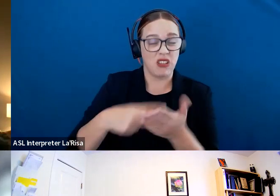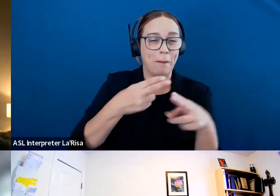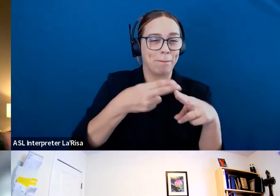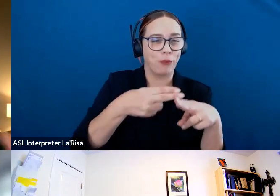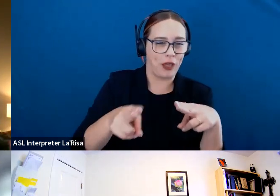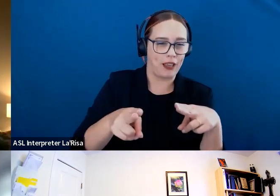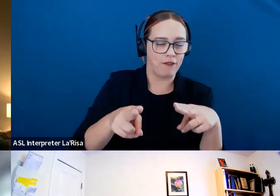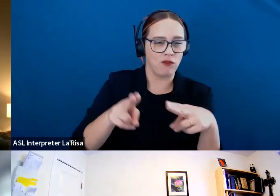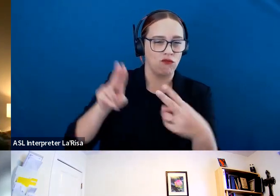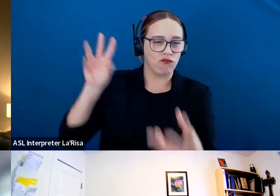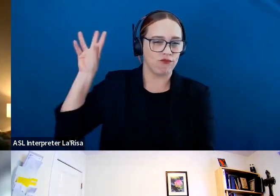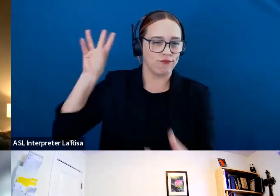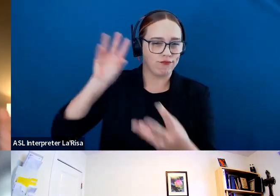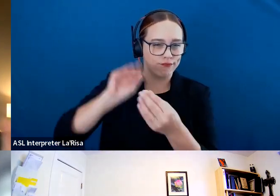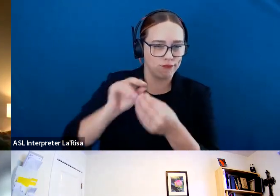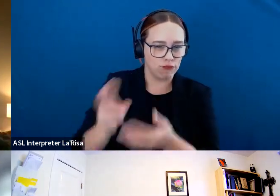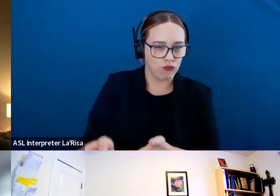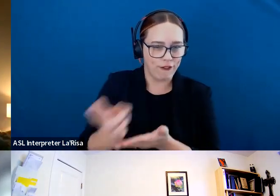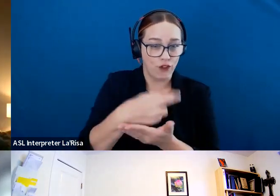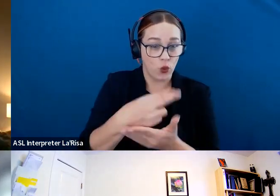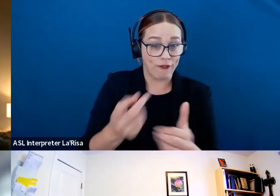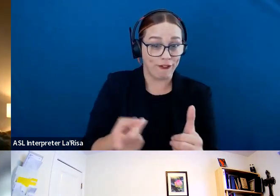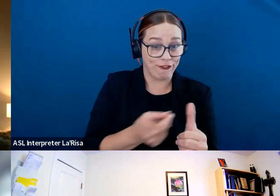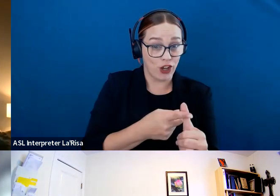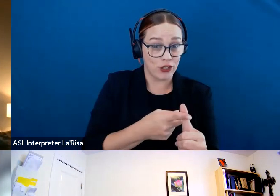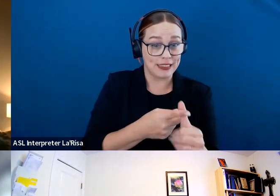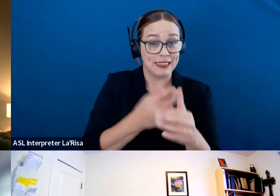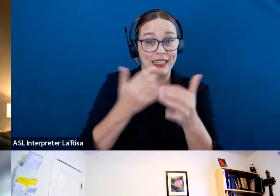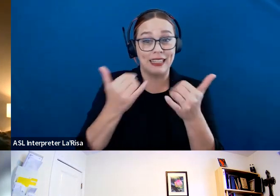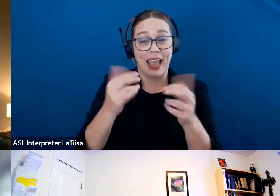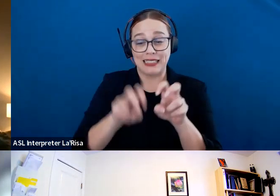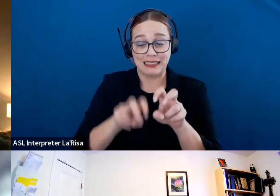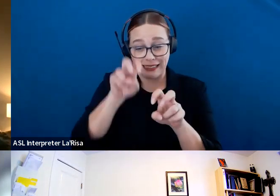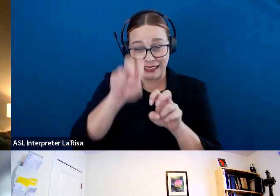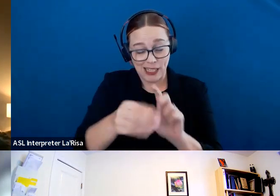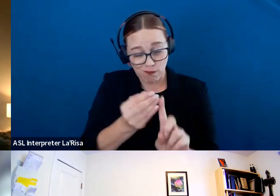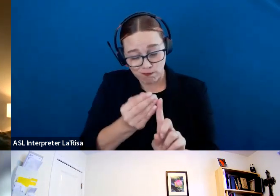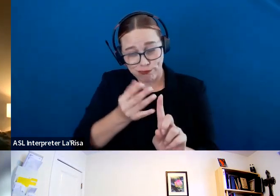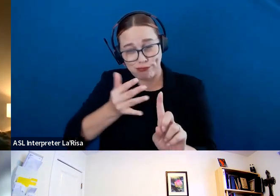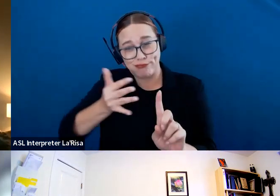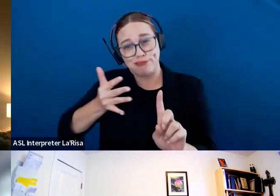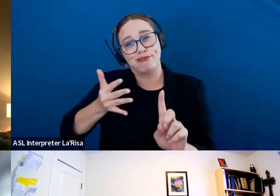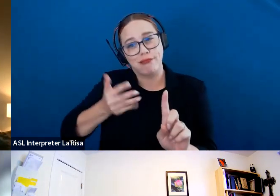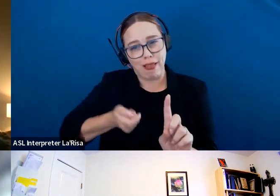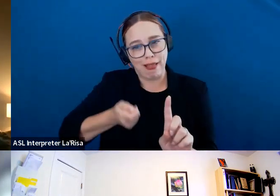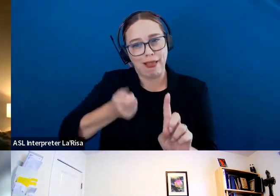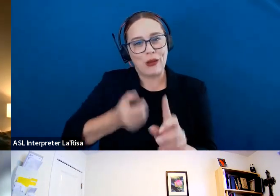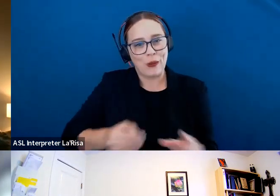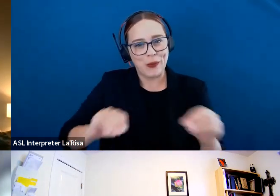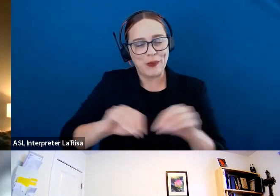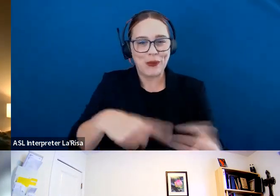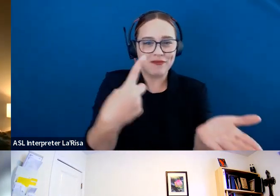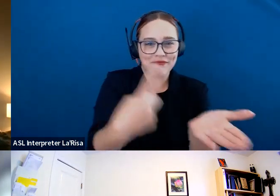you an overview of the tool first, and then dive in a little bit deeper and hopefully have some conversation around the